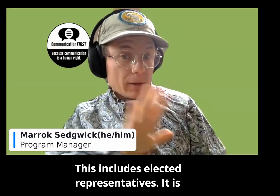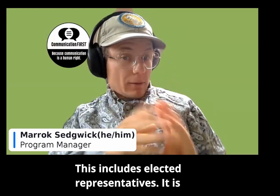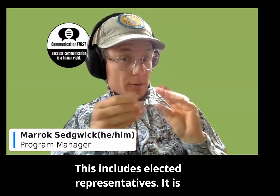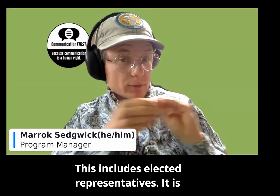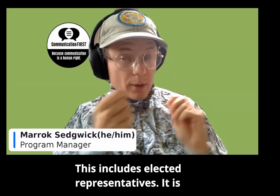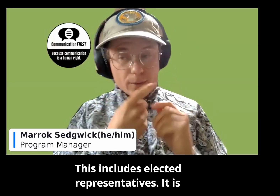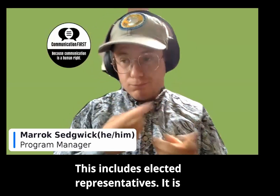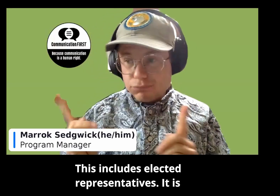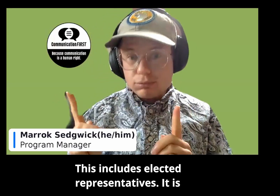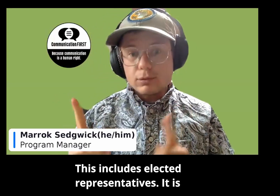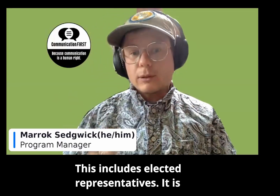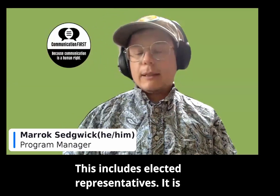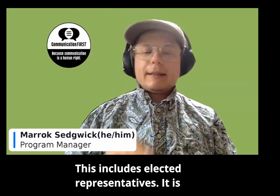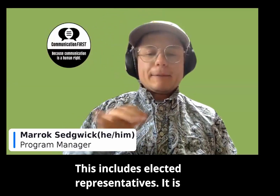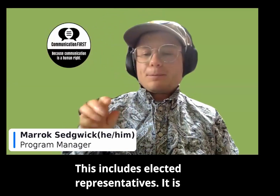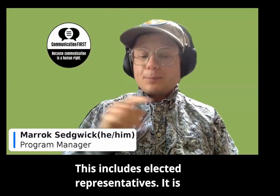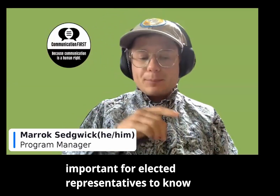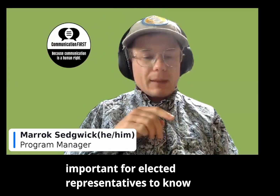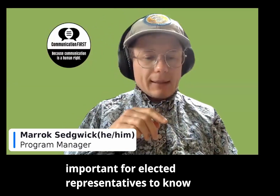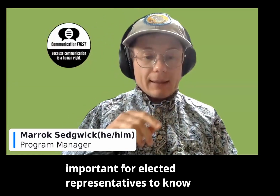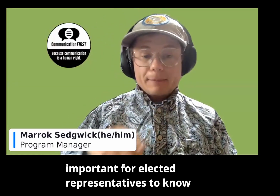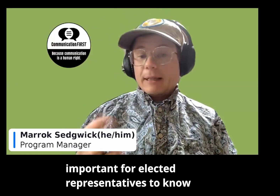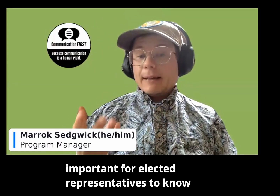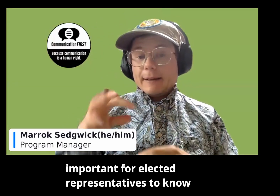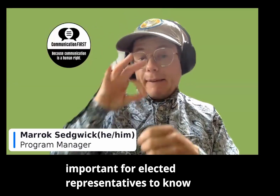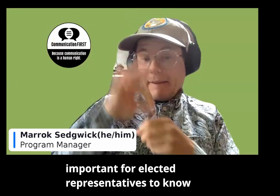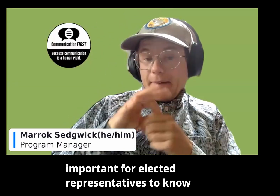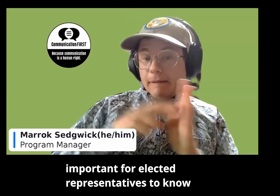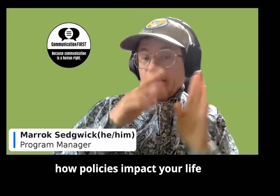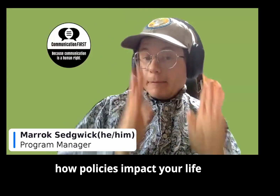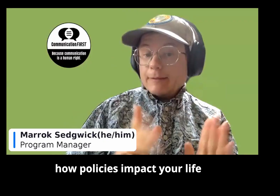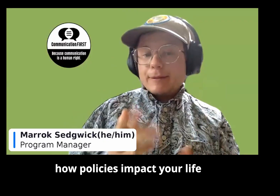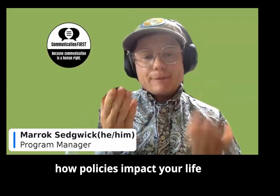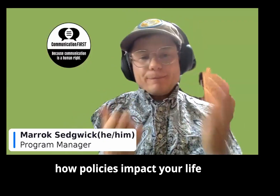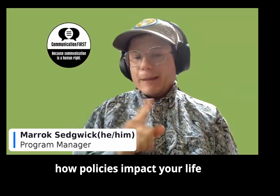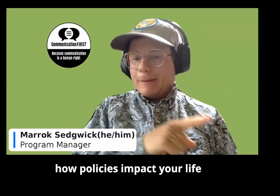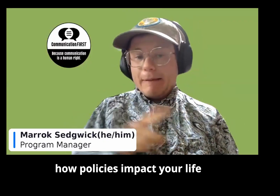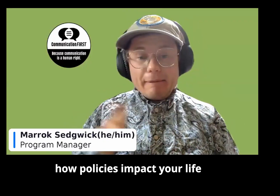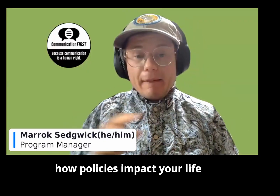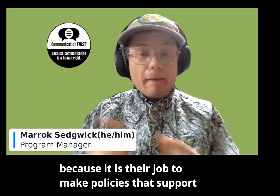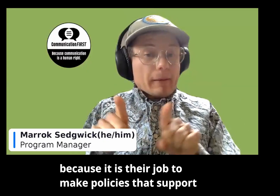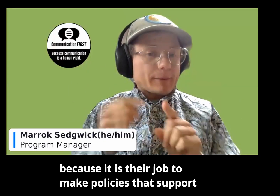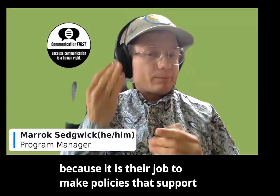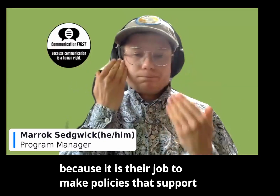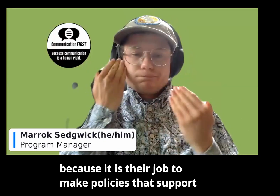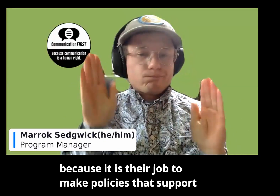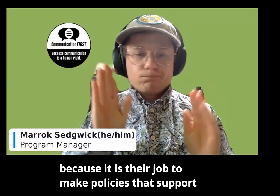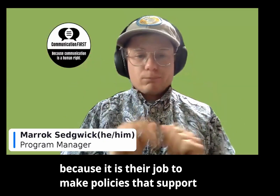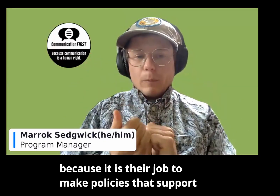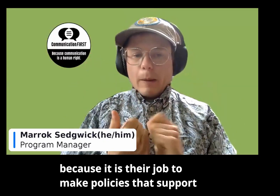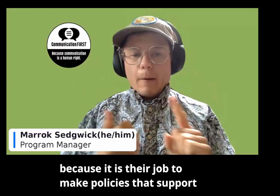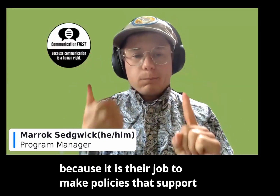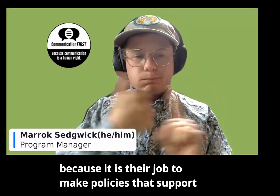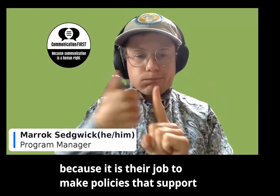This includes elected representatives. It is important for elected representatives to know how policies impact your life, because it is their job